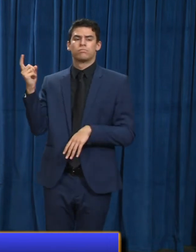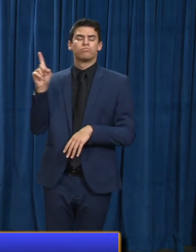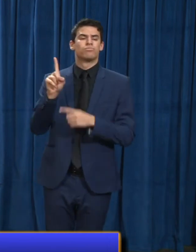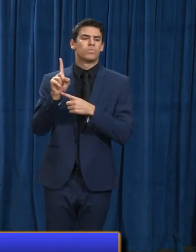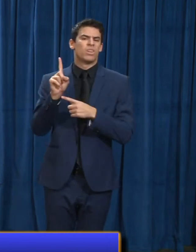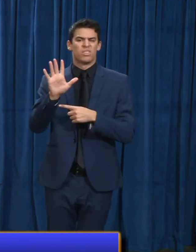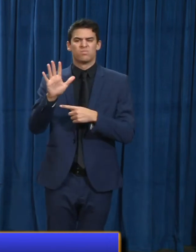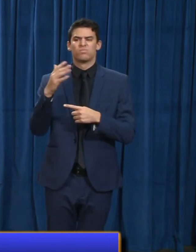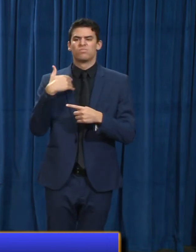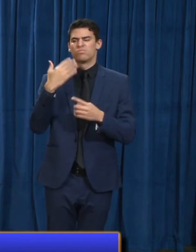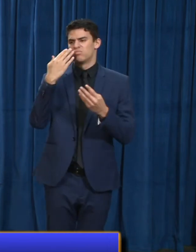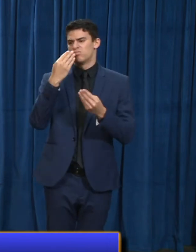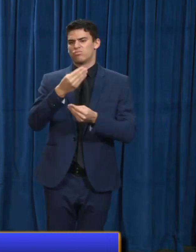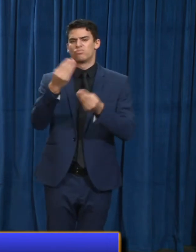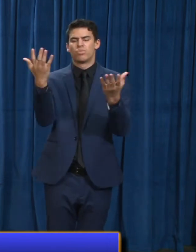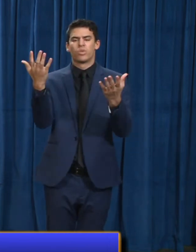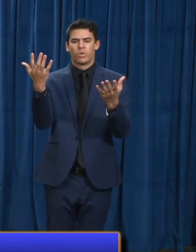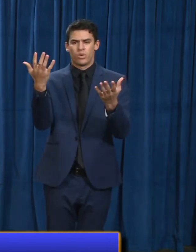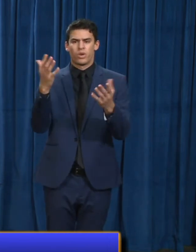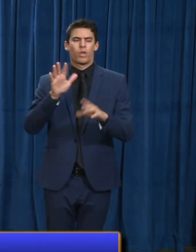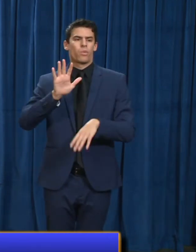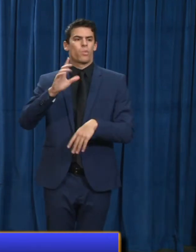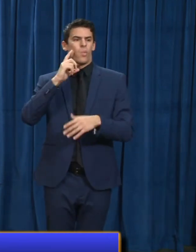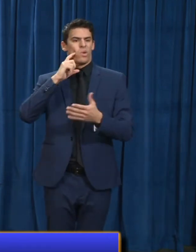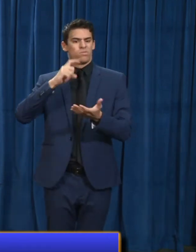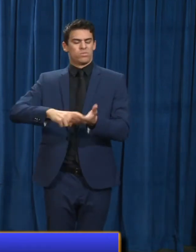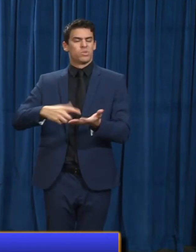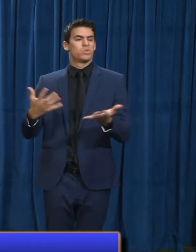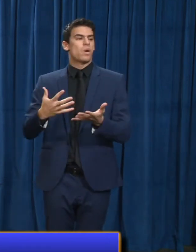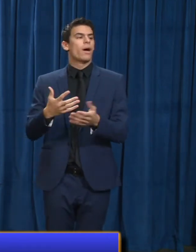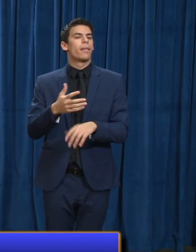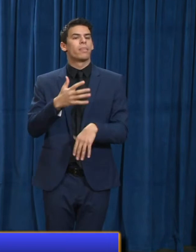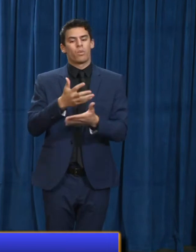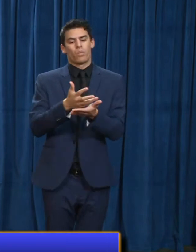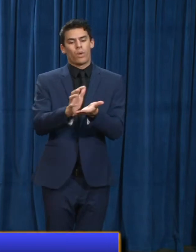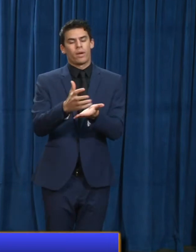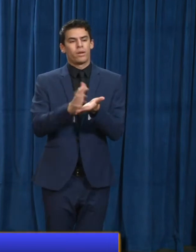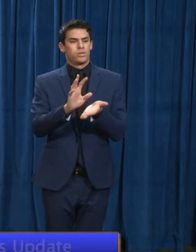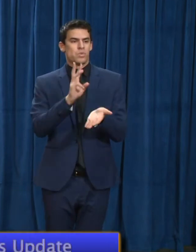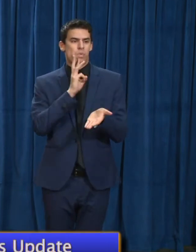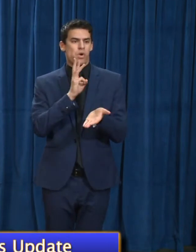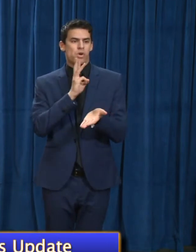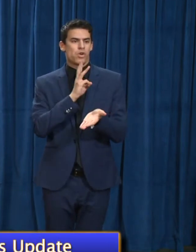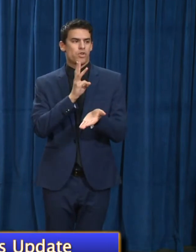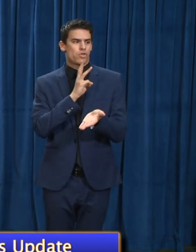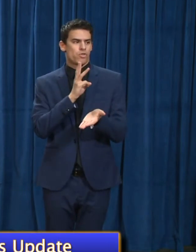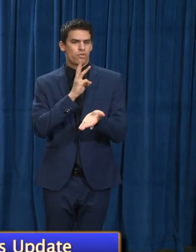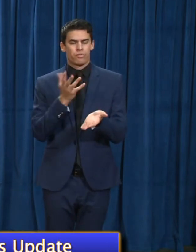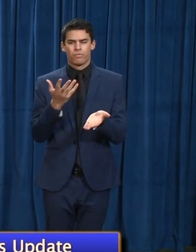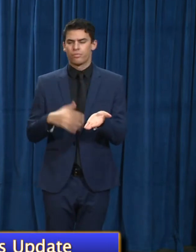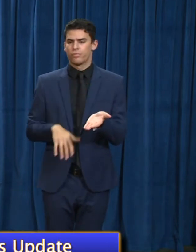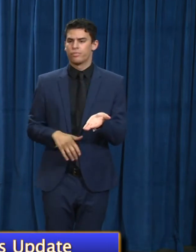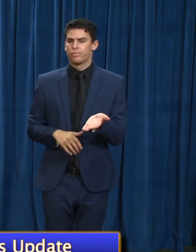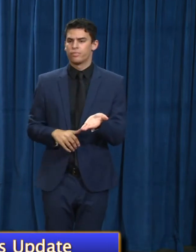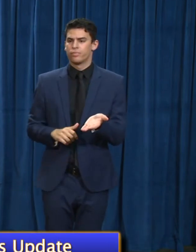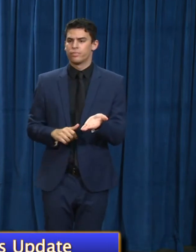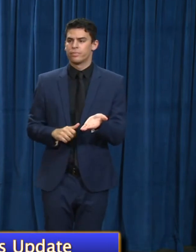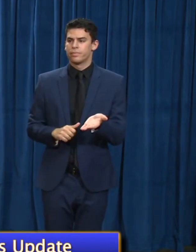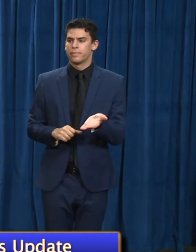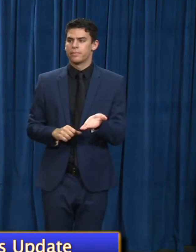you what they are seeing in the wastewater surveillance testing. Ed?